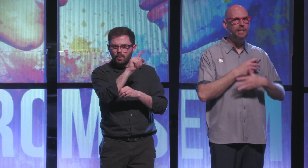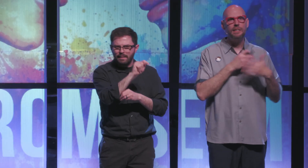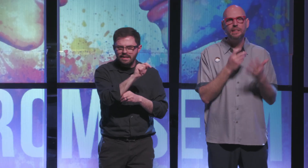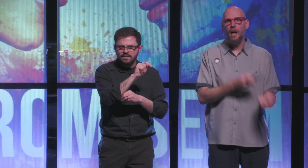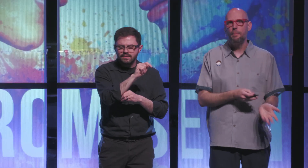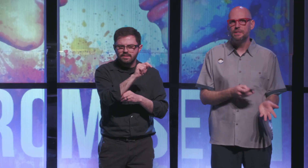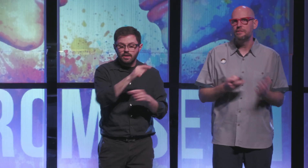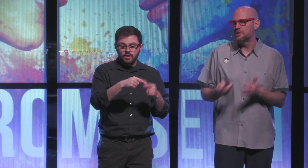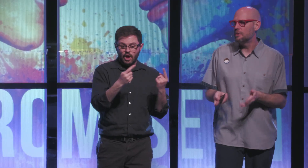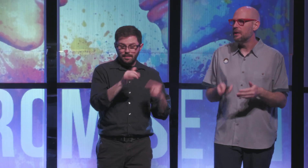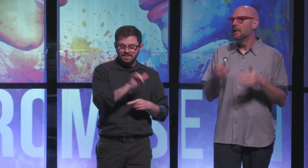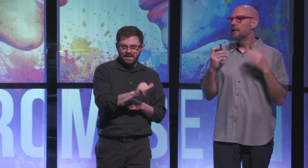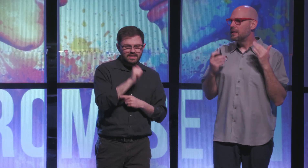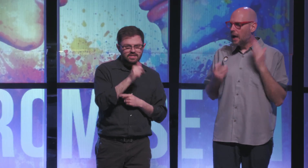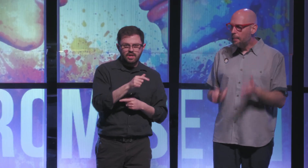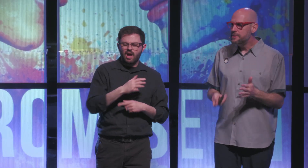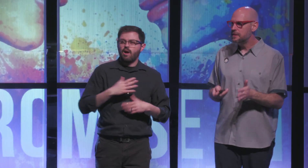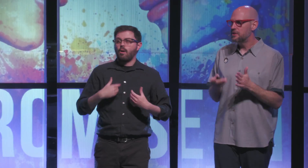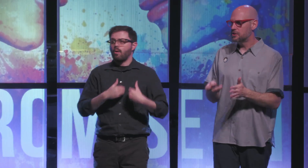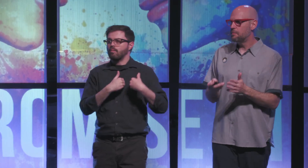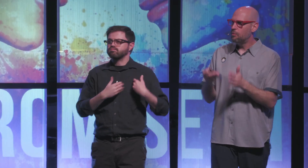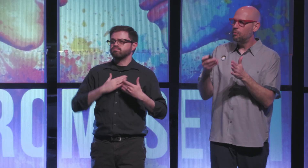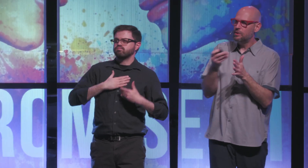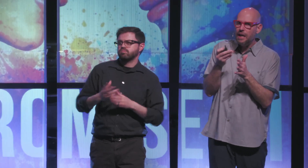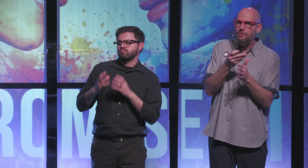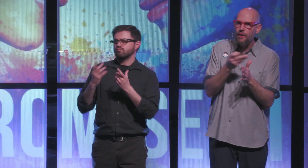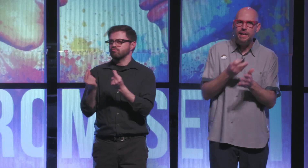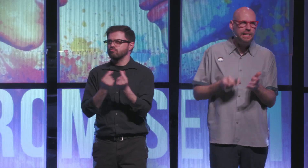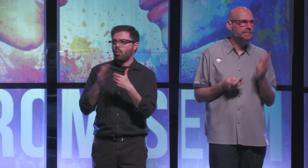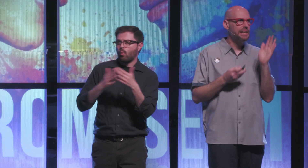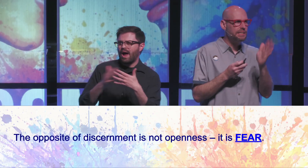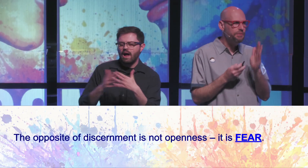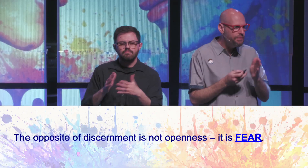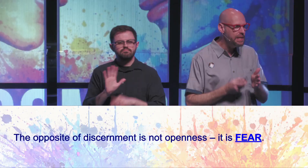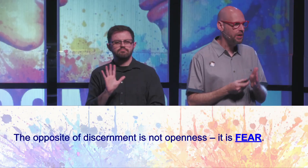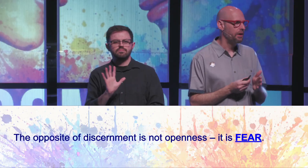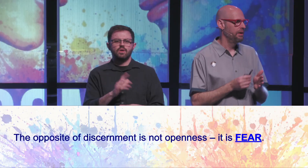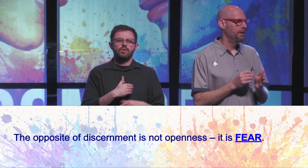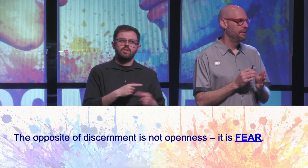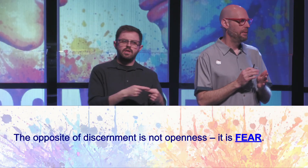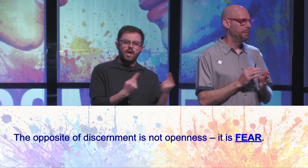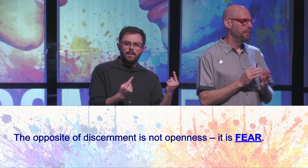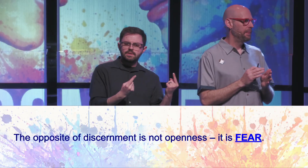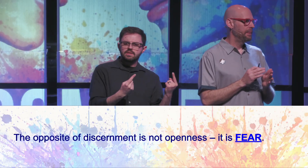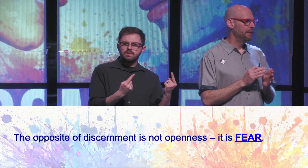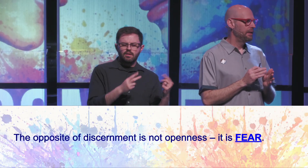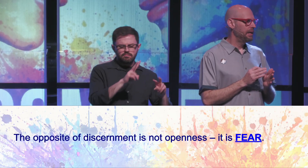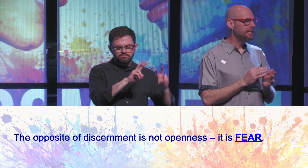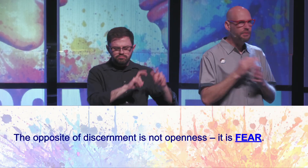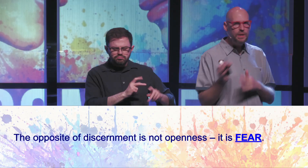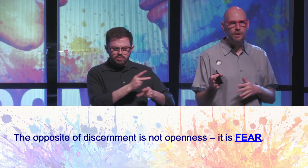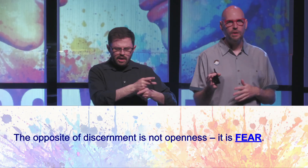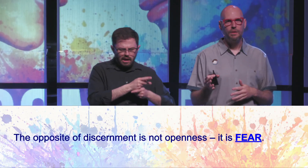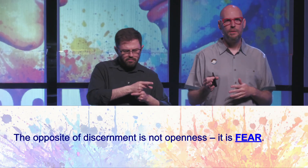openness. That's not the opposite of discernment. The opposite of discernment, what will kind of fight against it is fear.